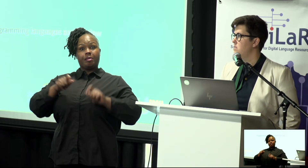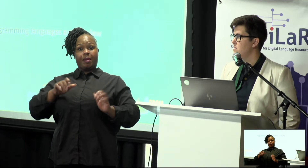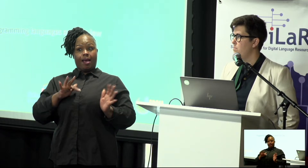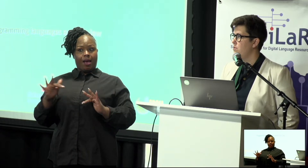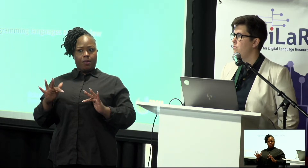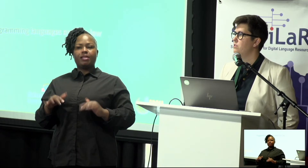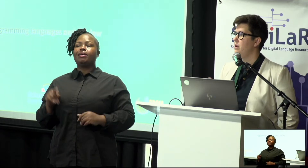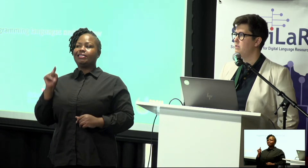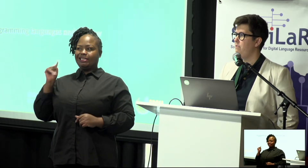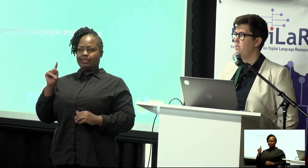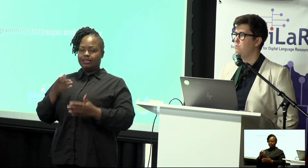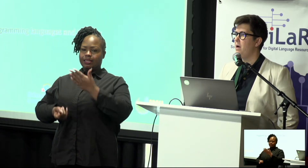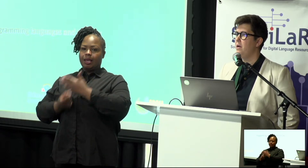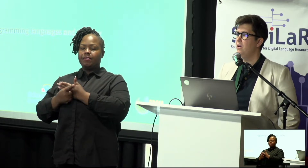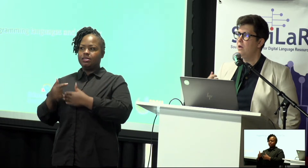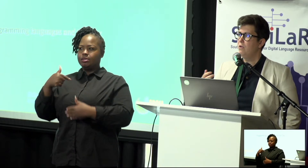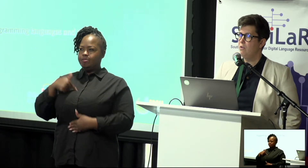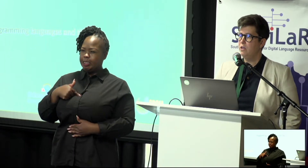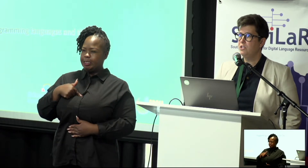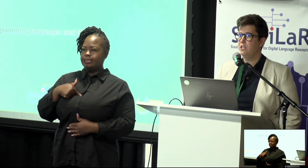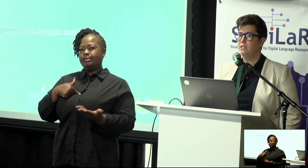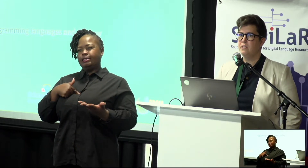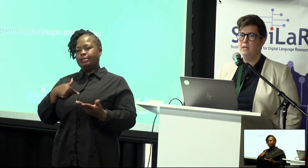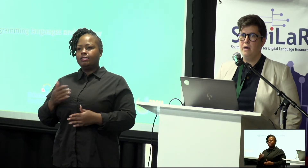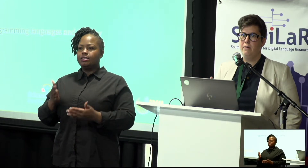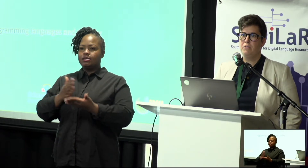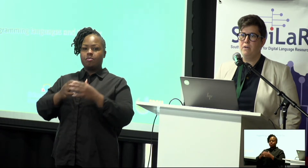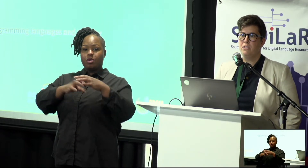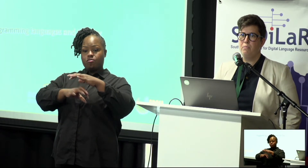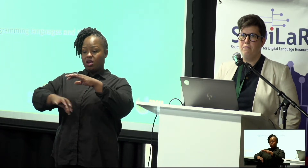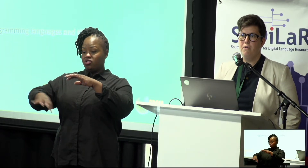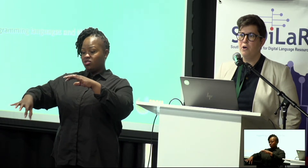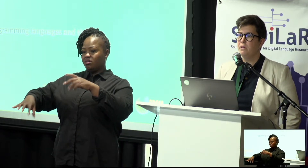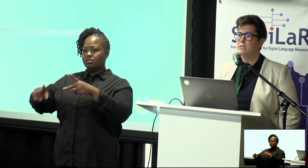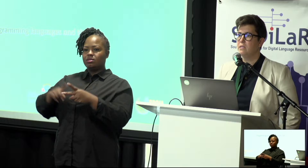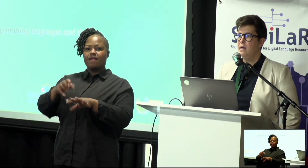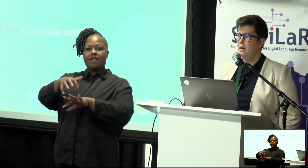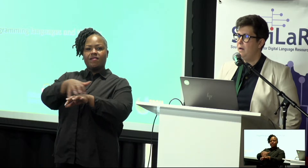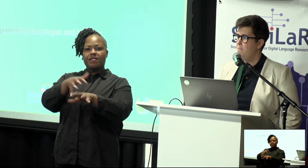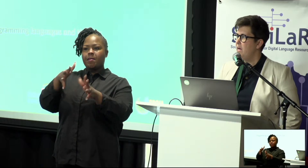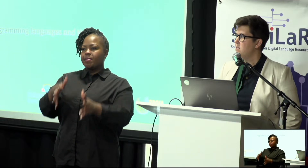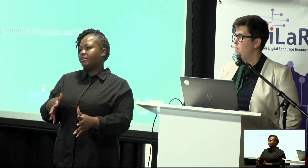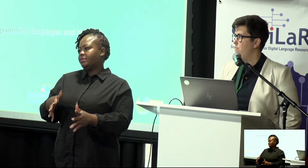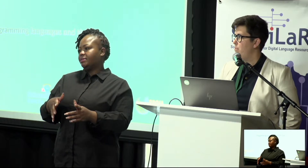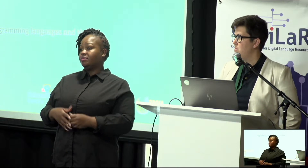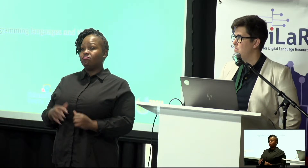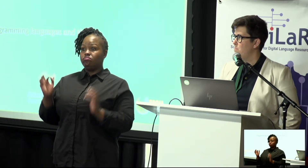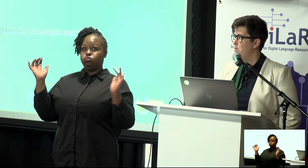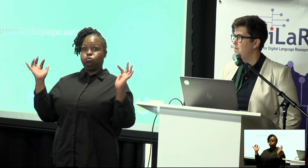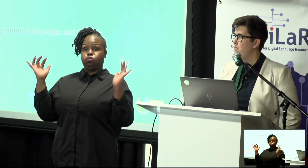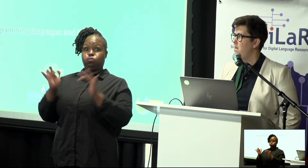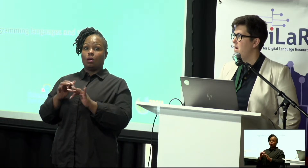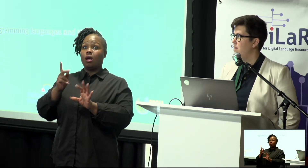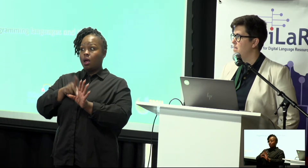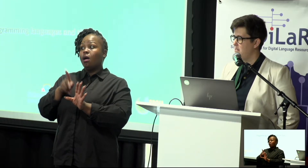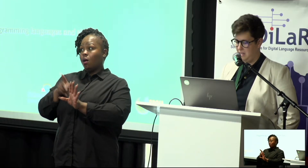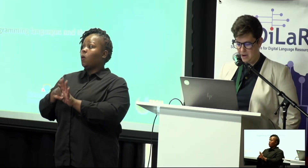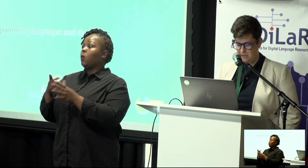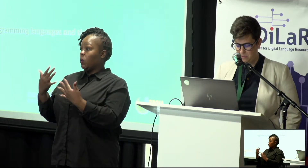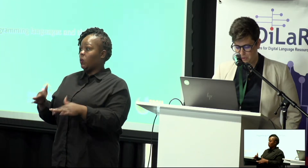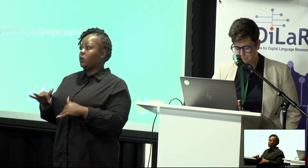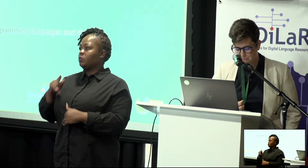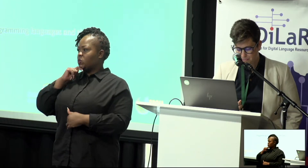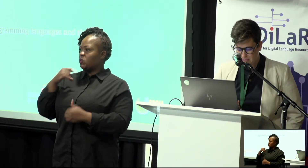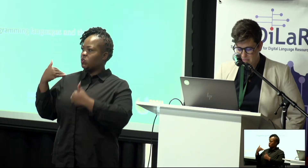happened to be interdisciplinary, so I was faced by ranchers, I was faced by farmers, that type of participant that really held